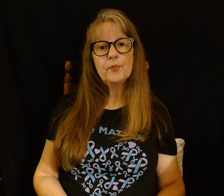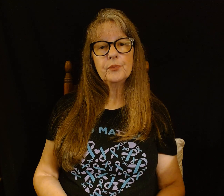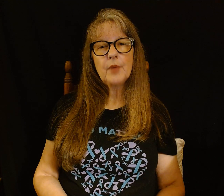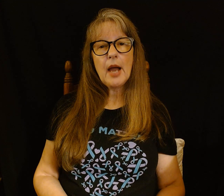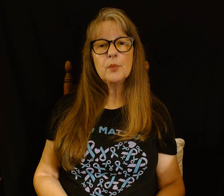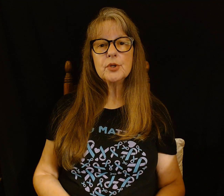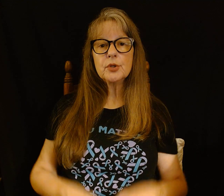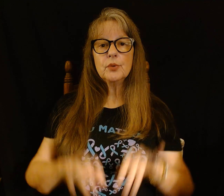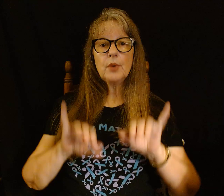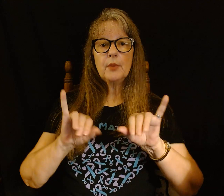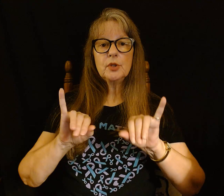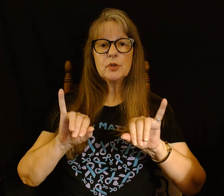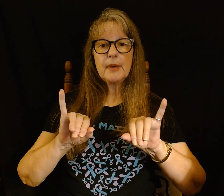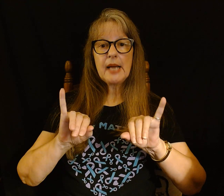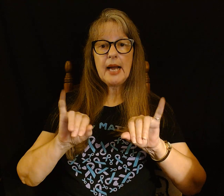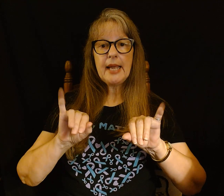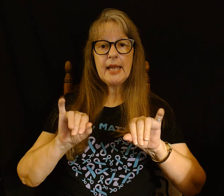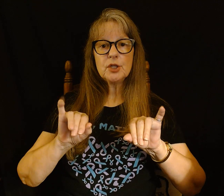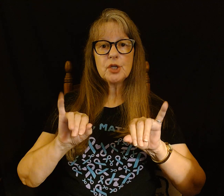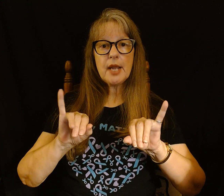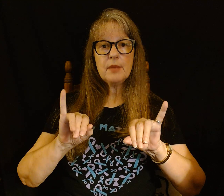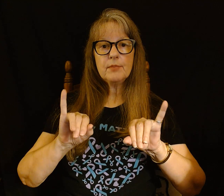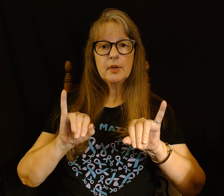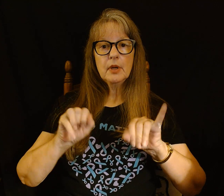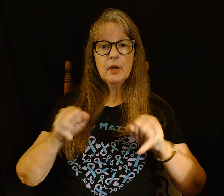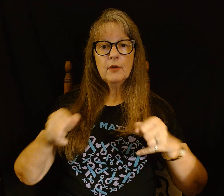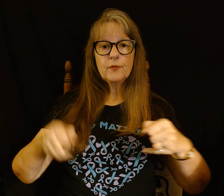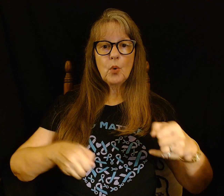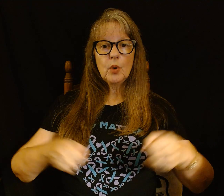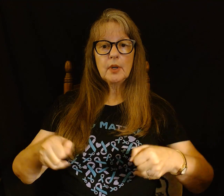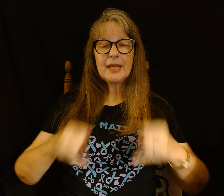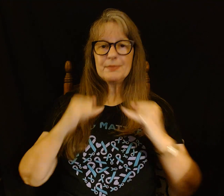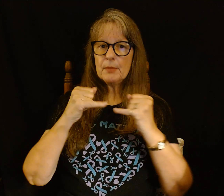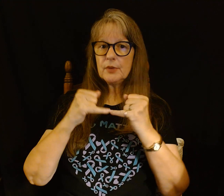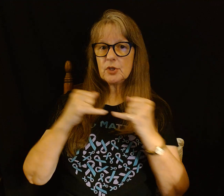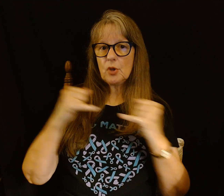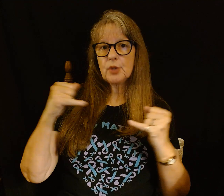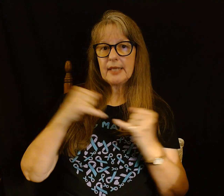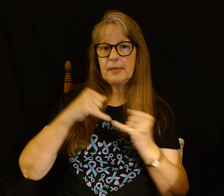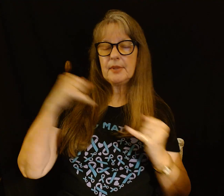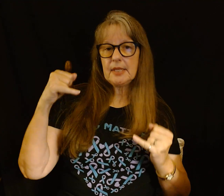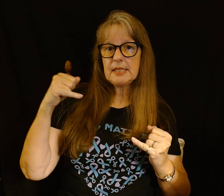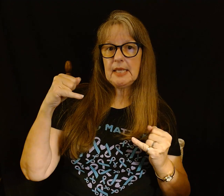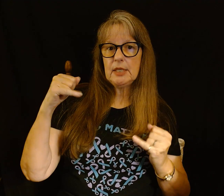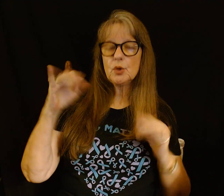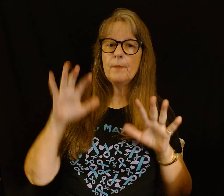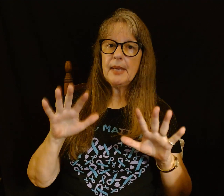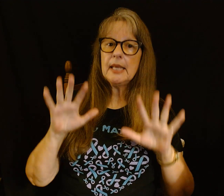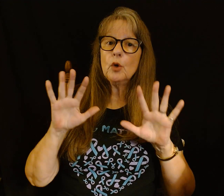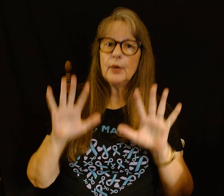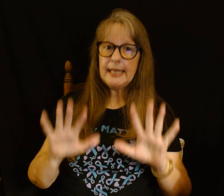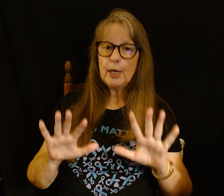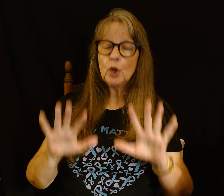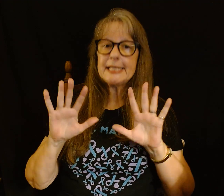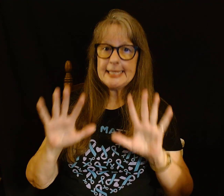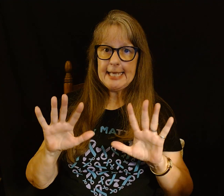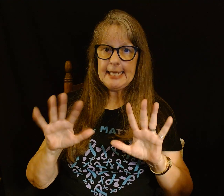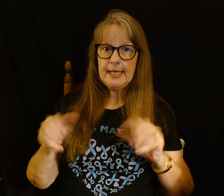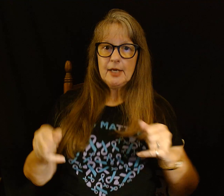I would use my I hand shape because remember this is like something that's thin. So a pin or a needle is thin. So it's